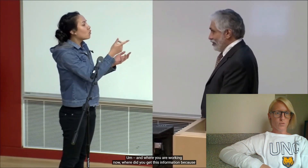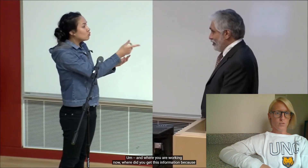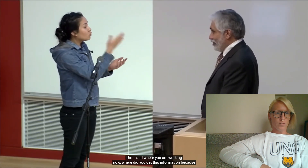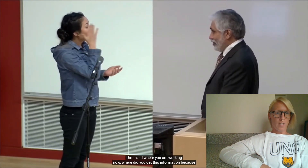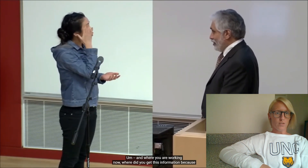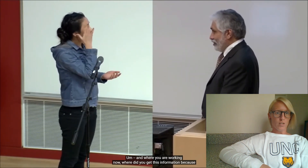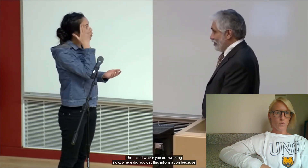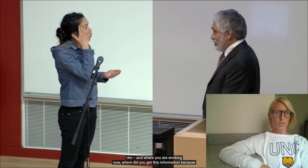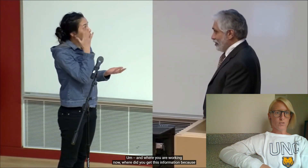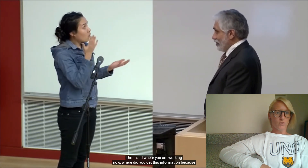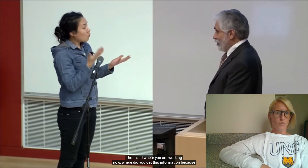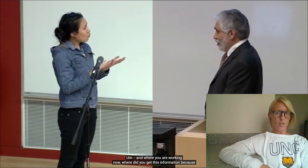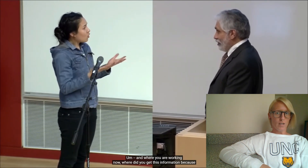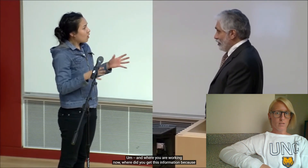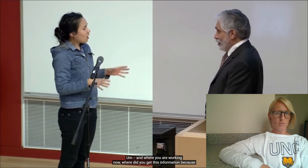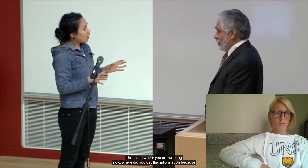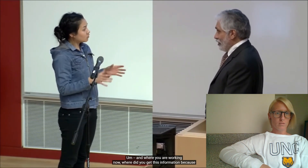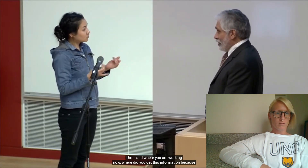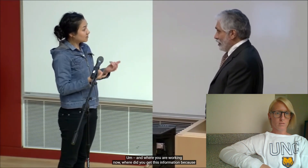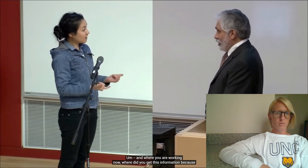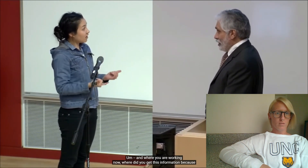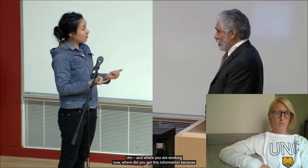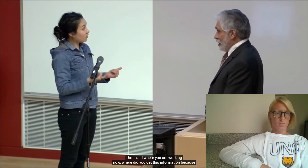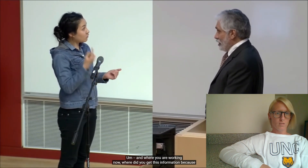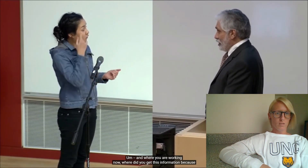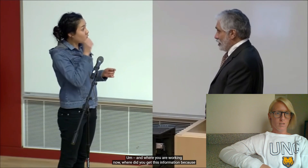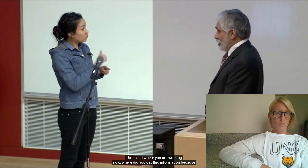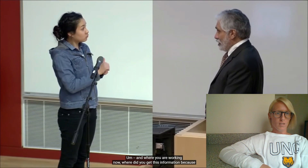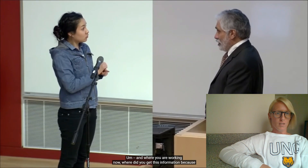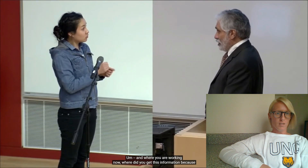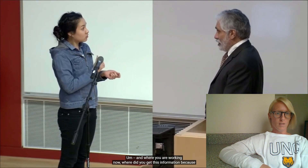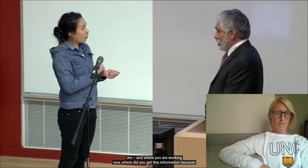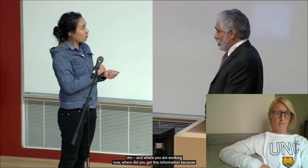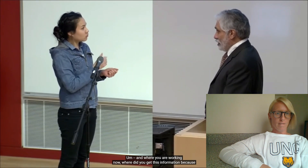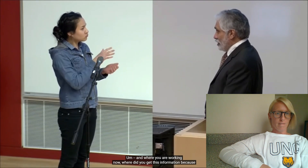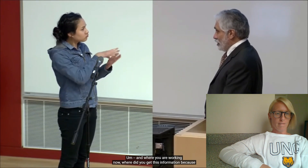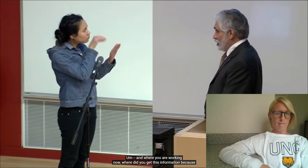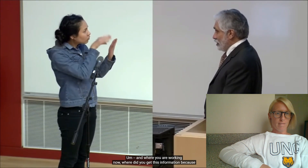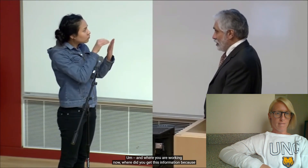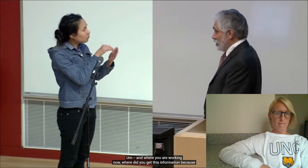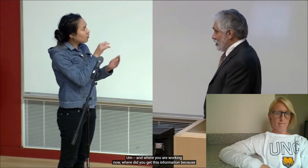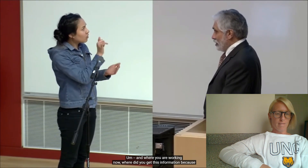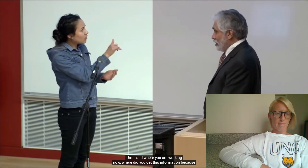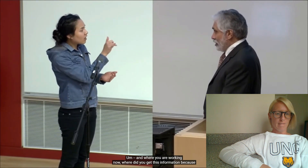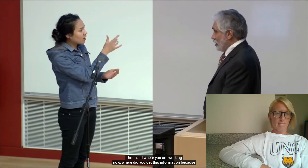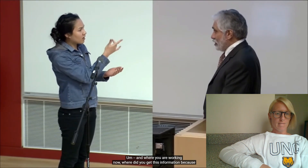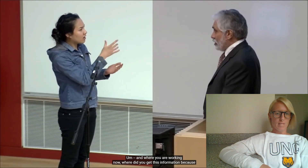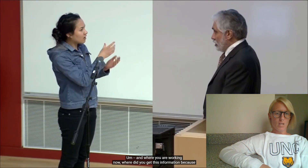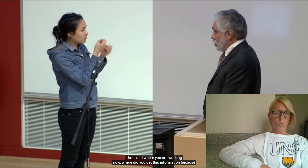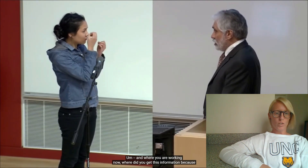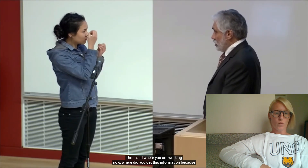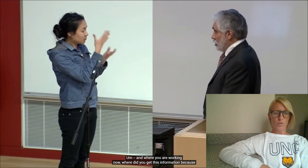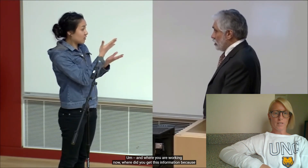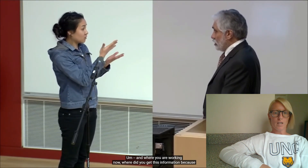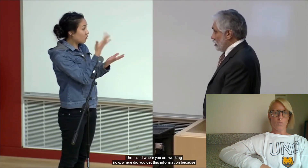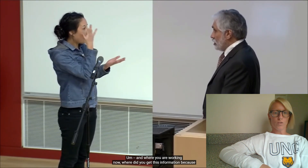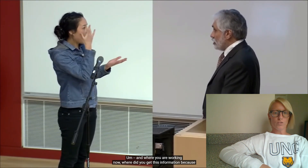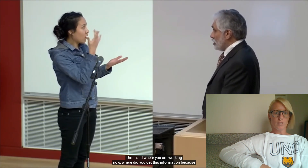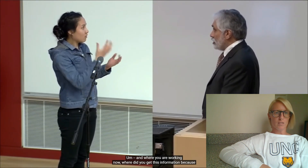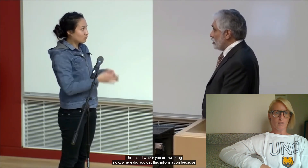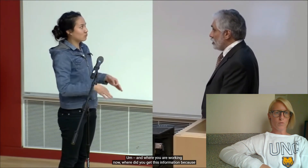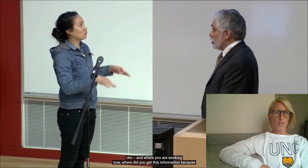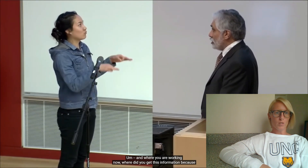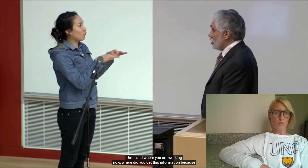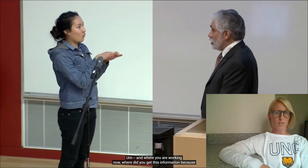How did you learn that you wanted to do that? And where you're working now, And where you're working now,